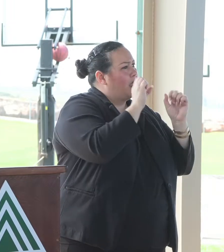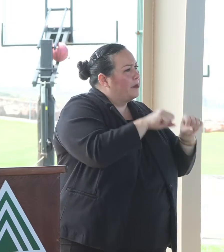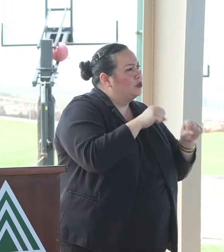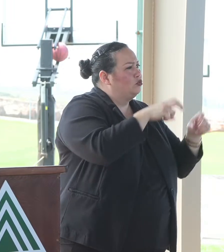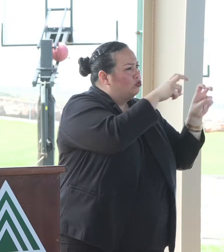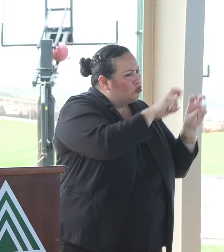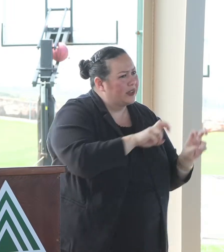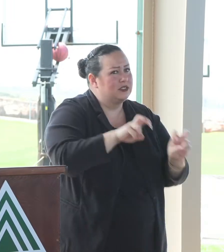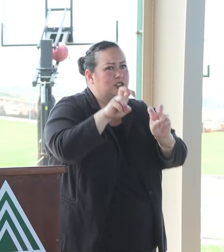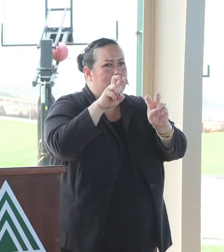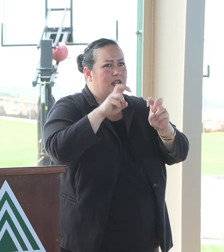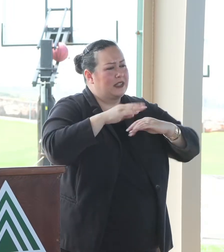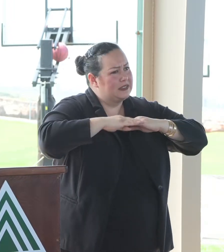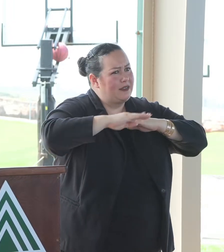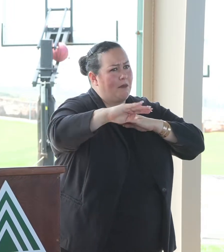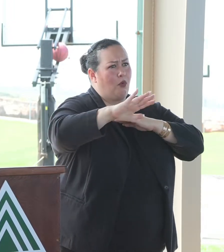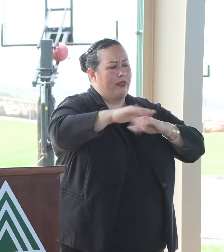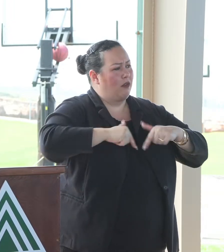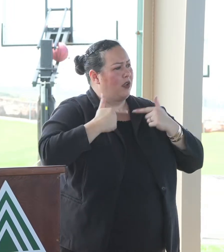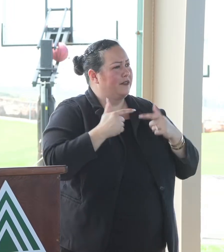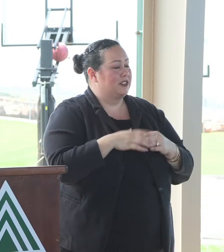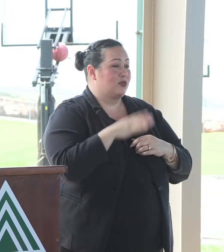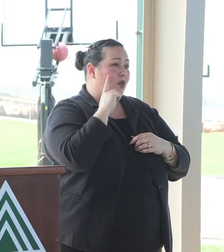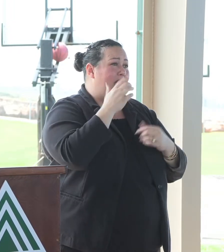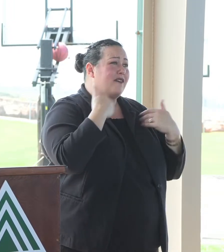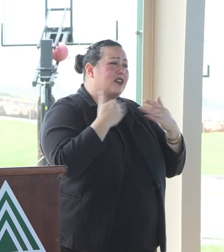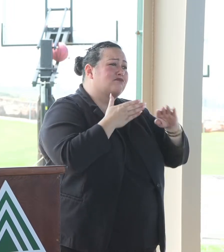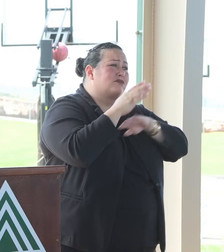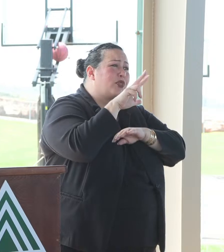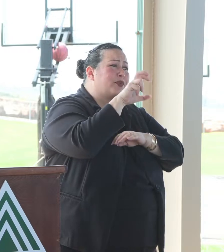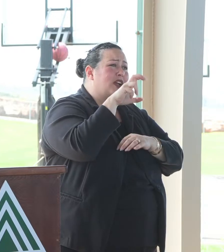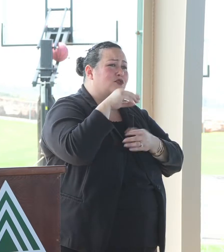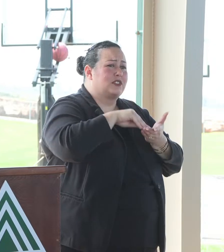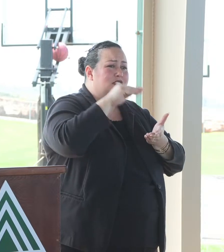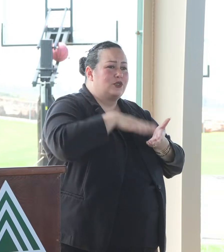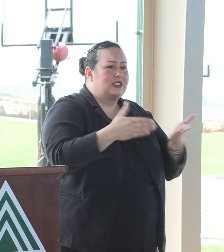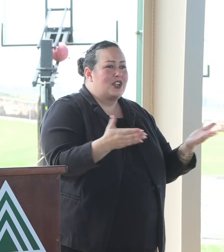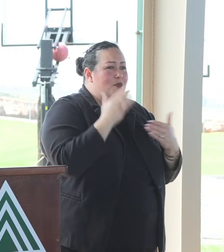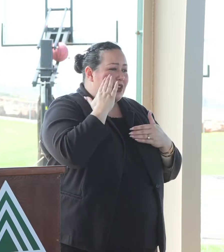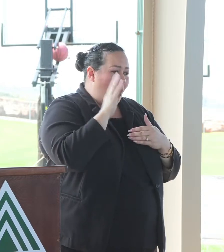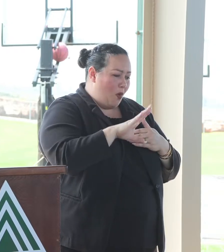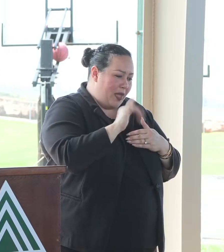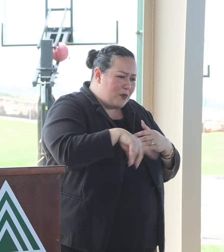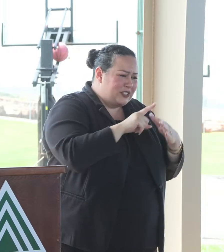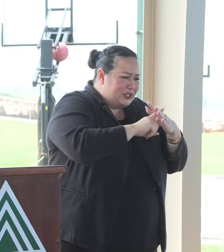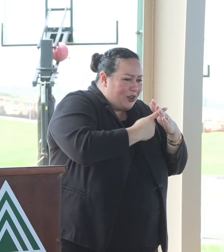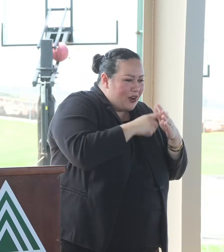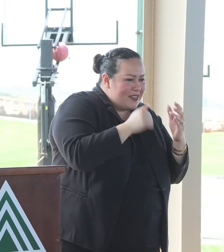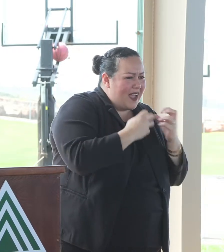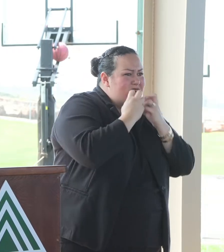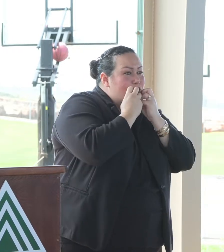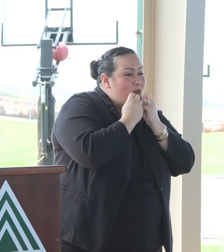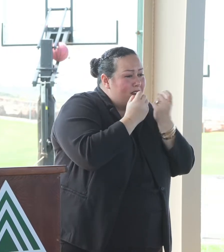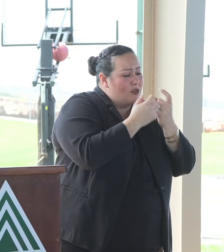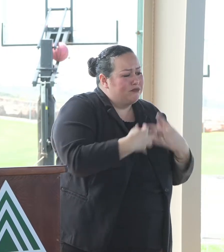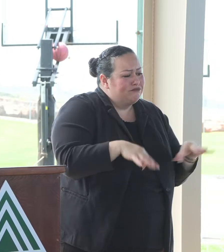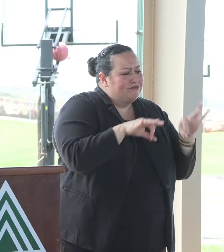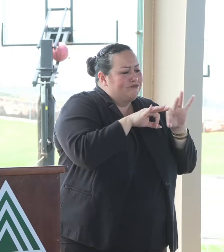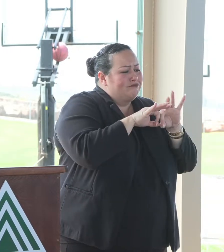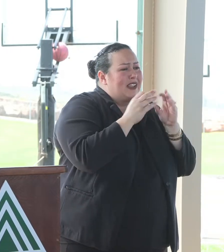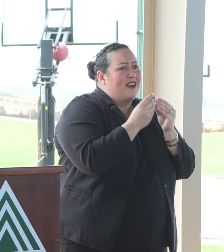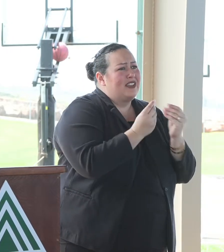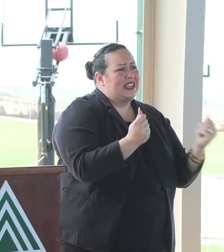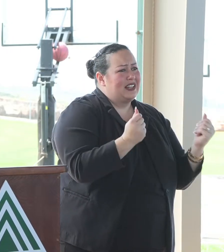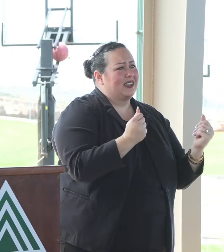So when we welcome these 300 plus students here, we know that we're really beginning that critical part of healing, and